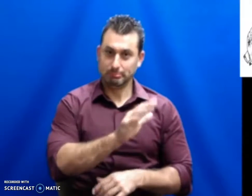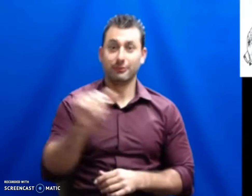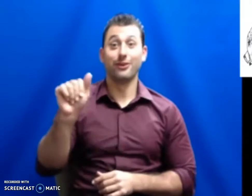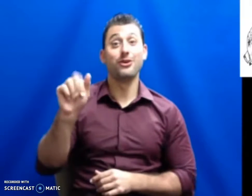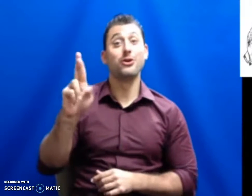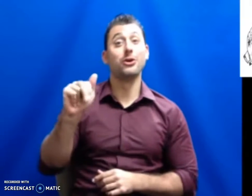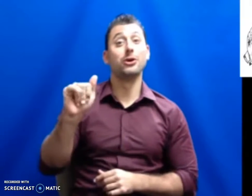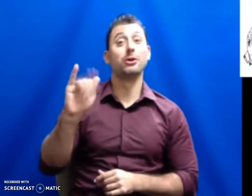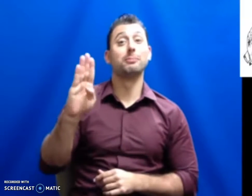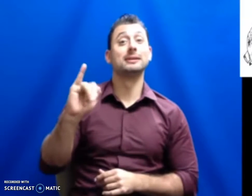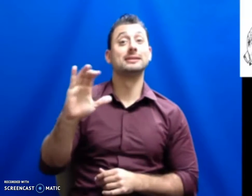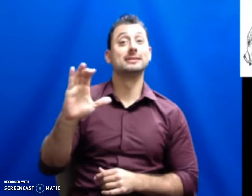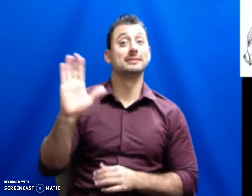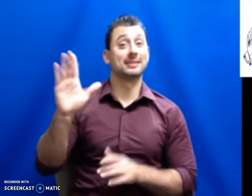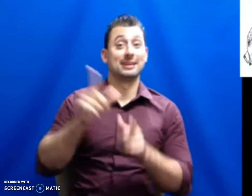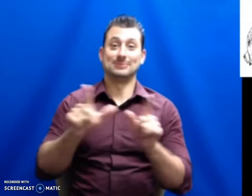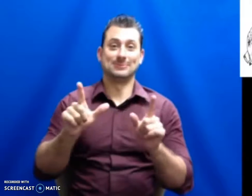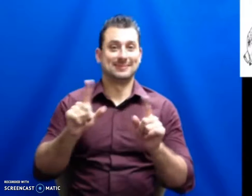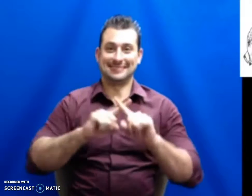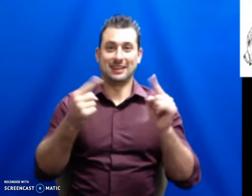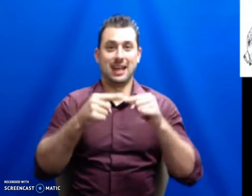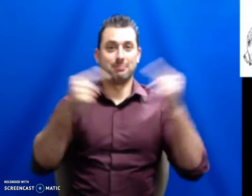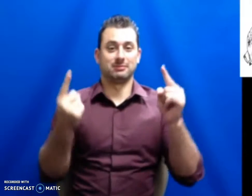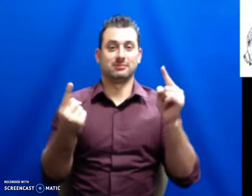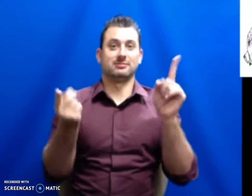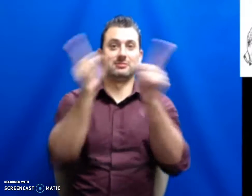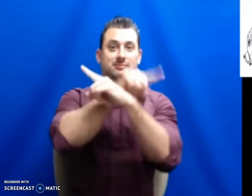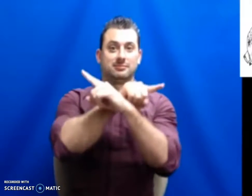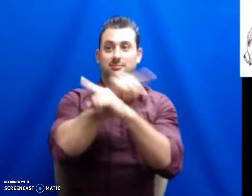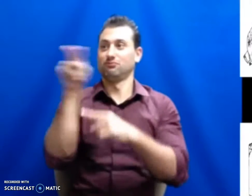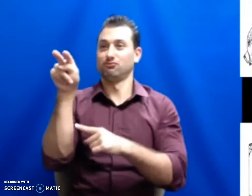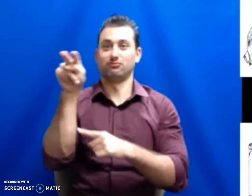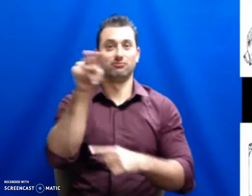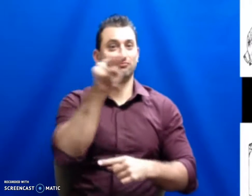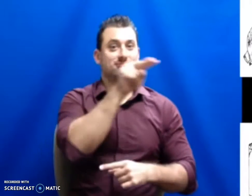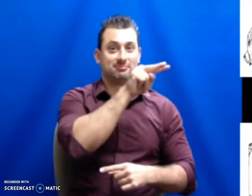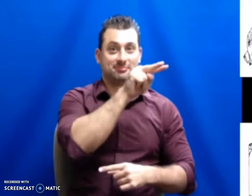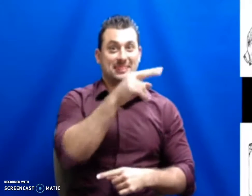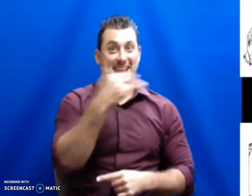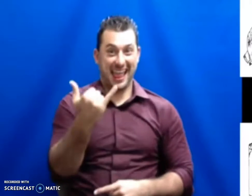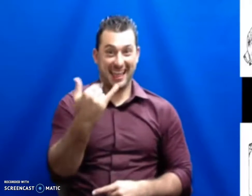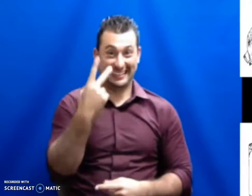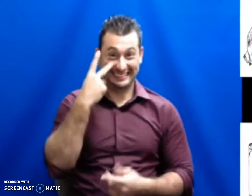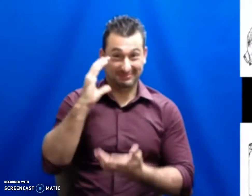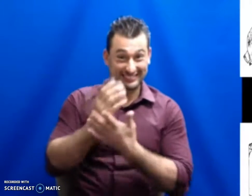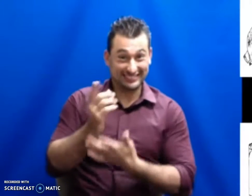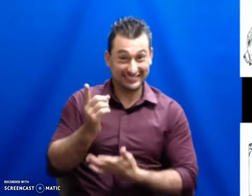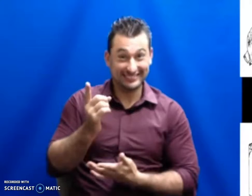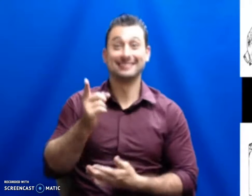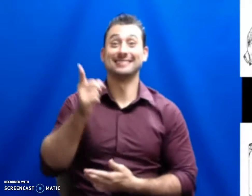clean. But in Arabic, it's the opposite way. You read from right to left. So you see